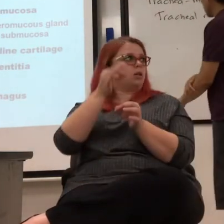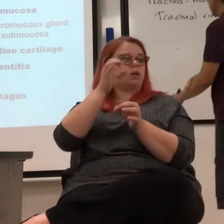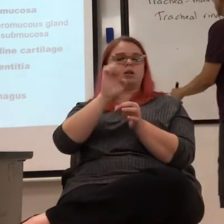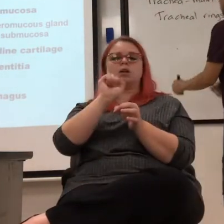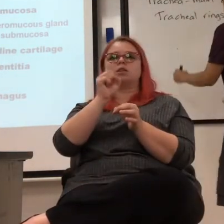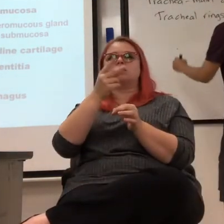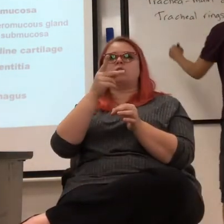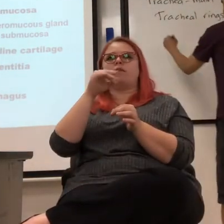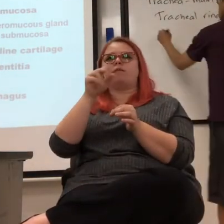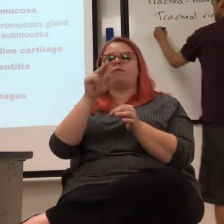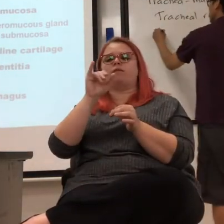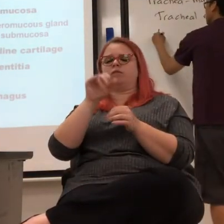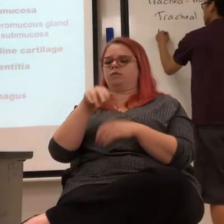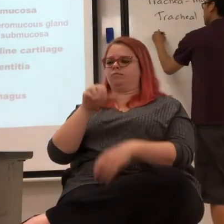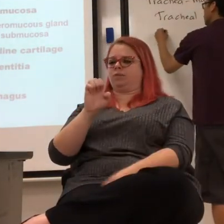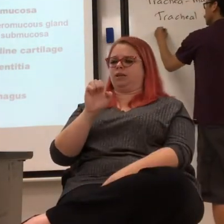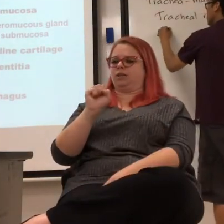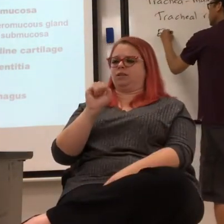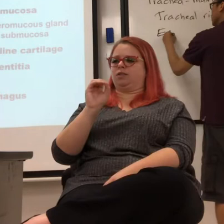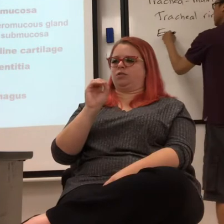to the trachea.